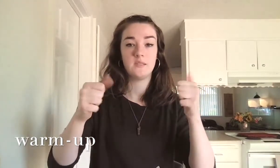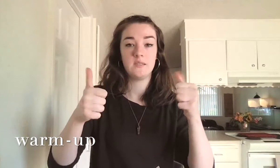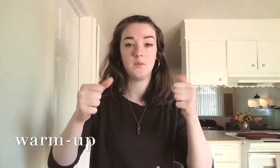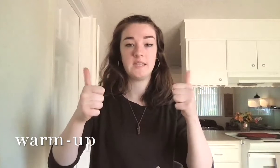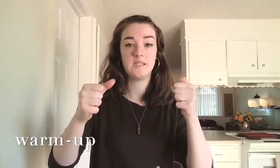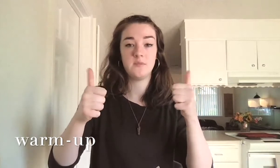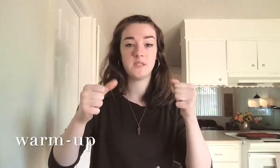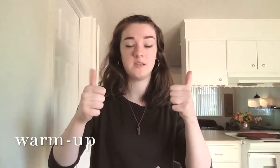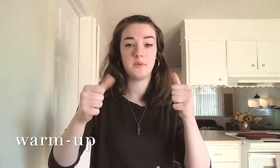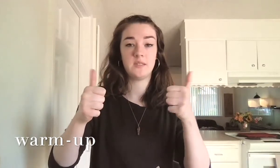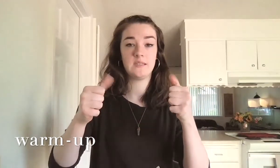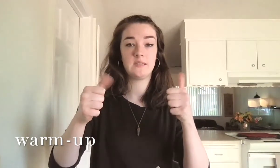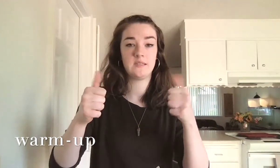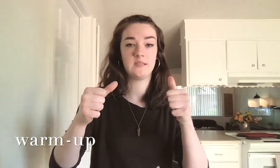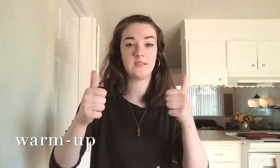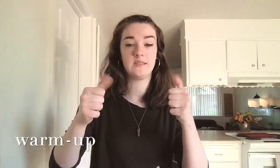Wake these thumbs up.